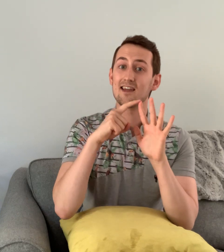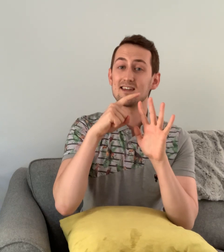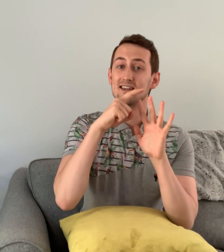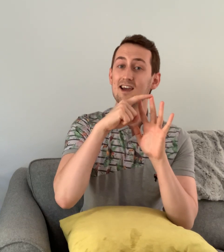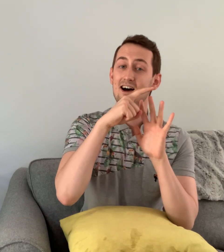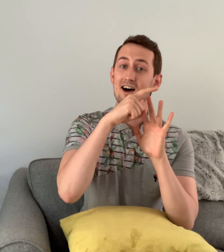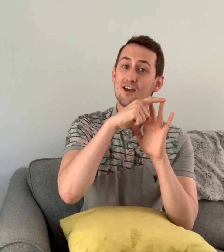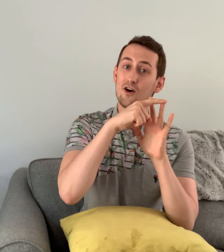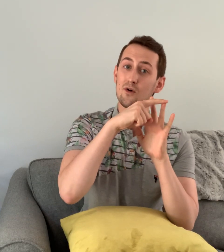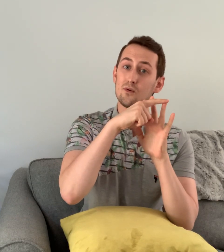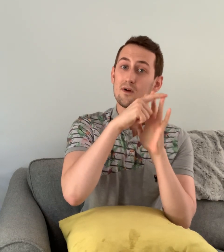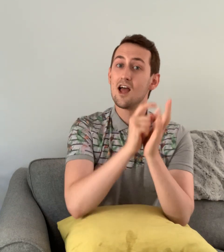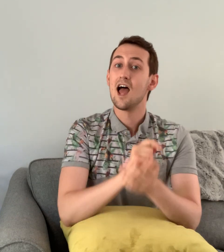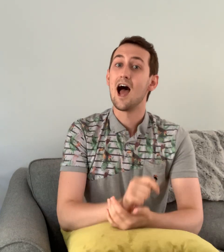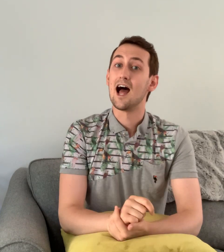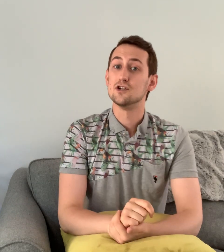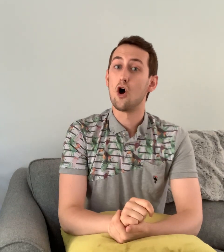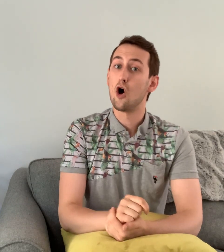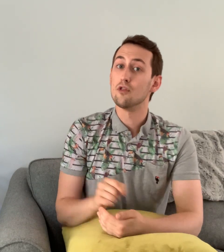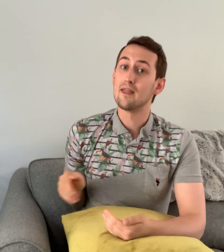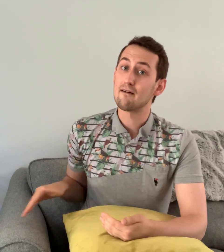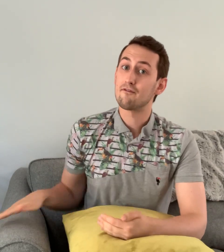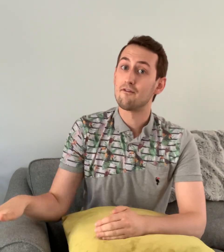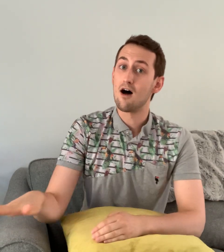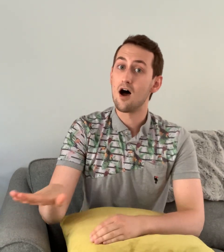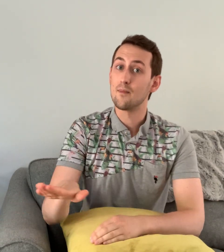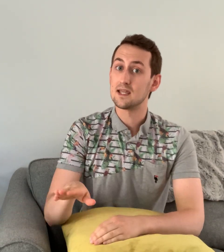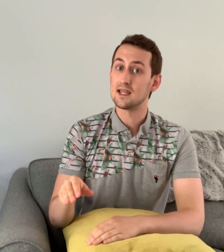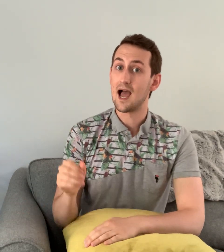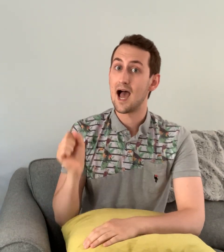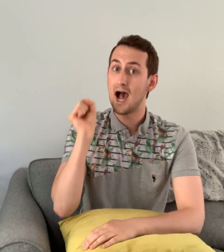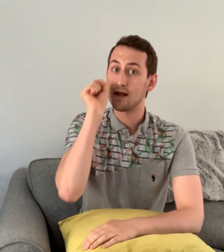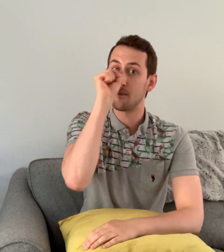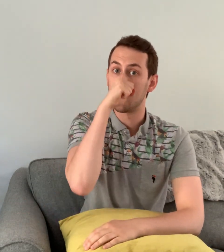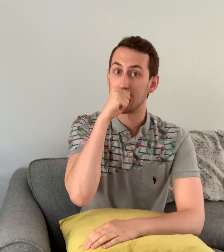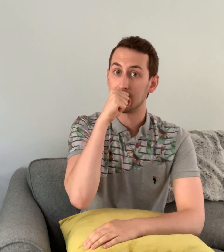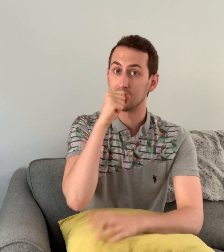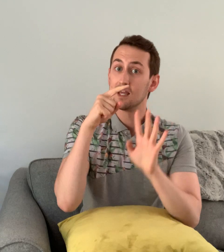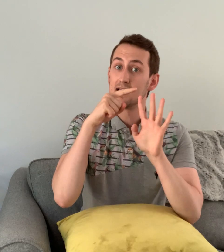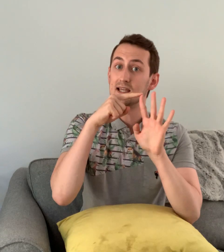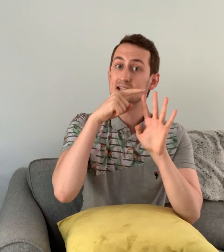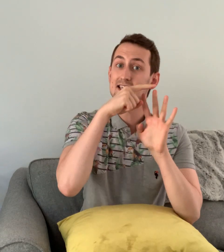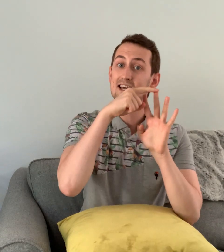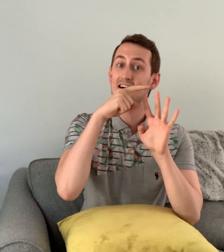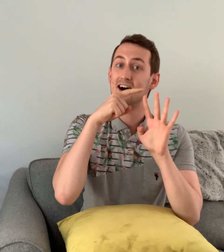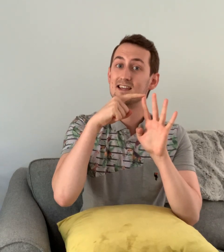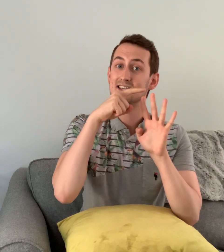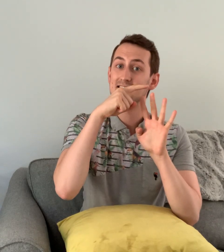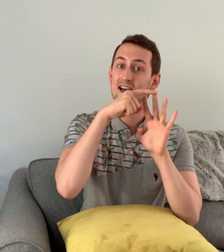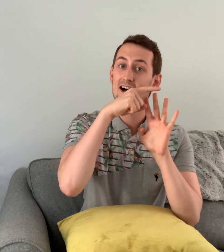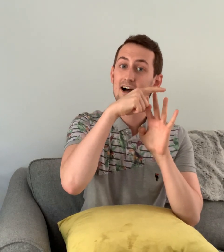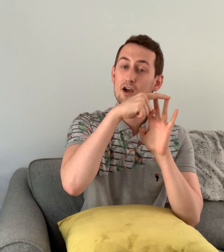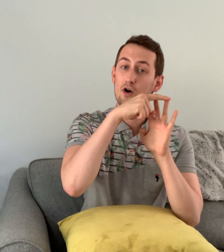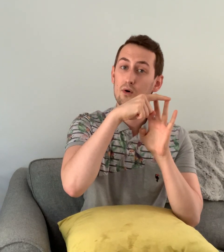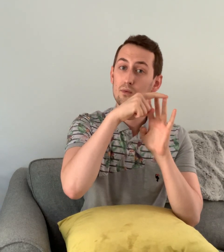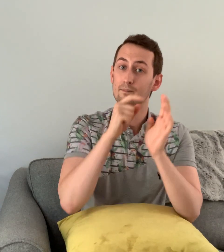-e-i-o and on that farm he had a pig e-i-e-i-o